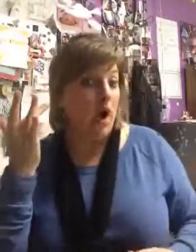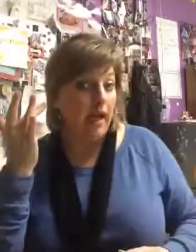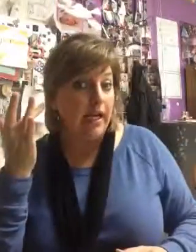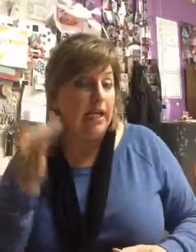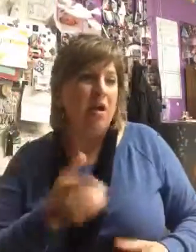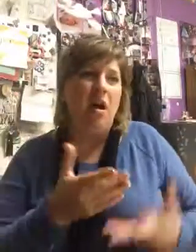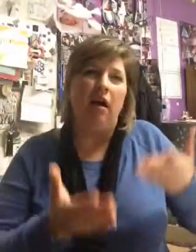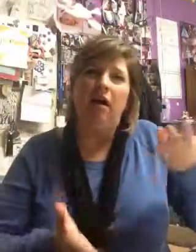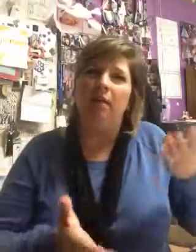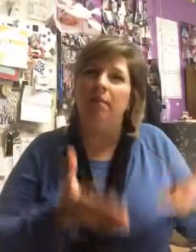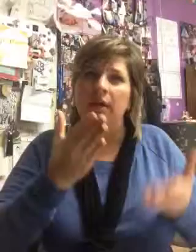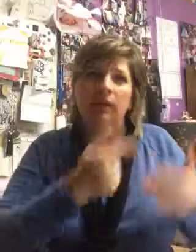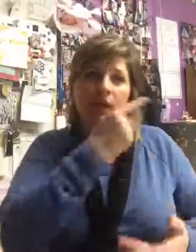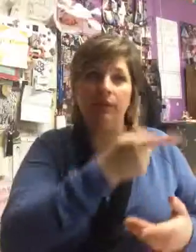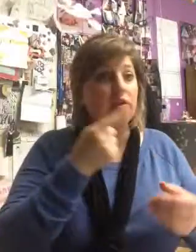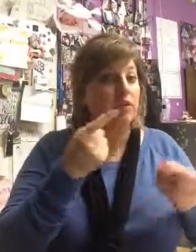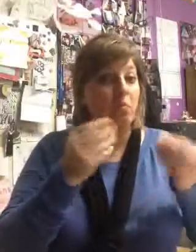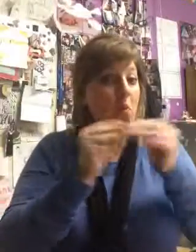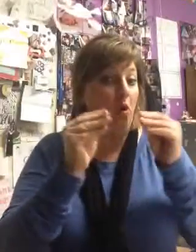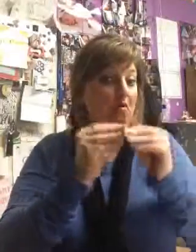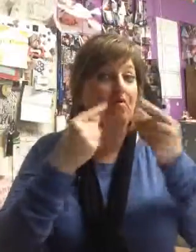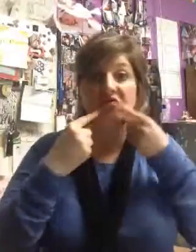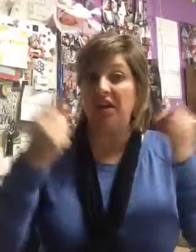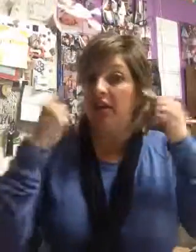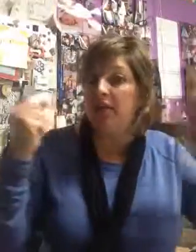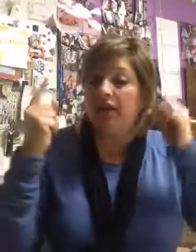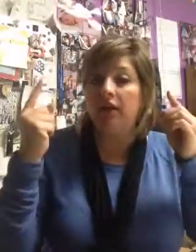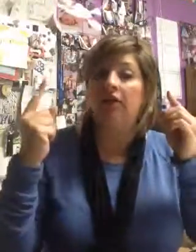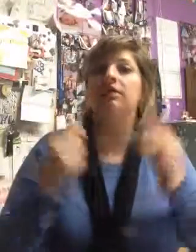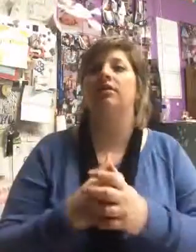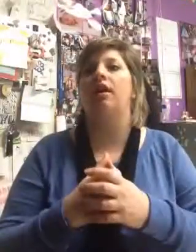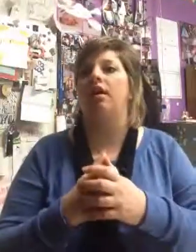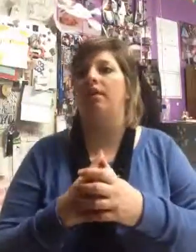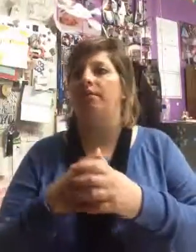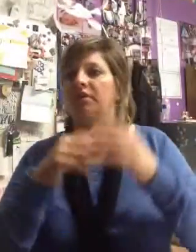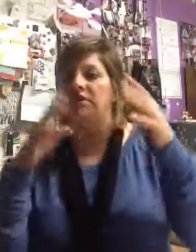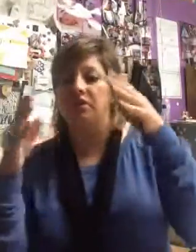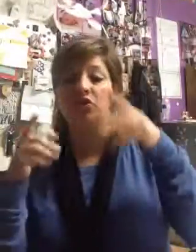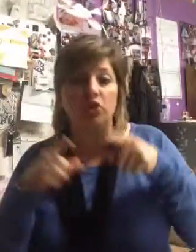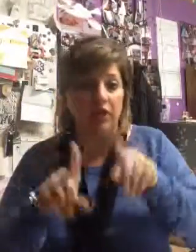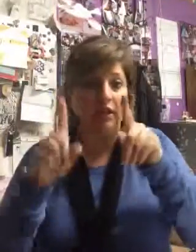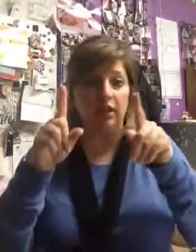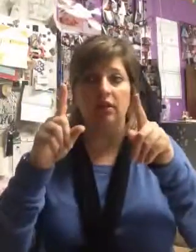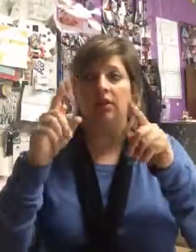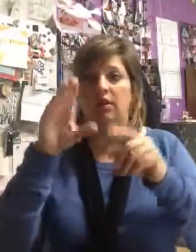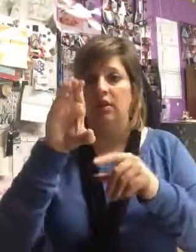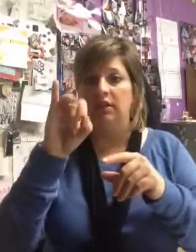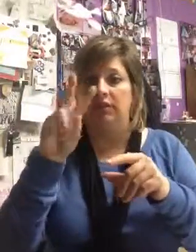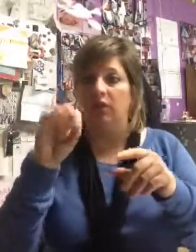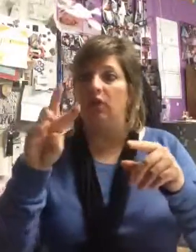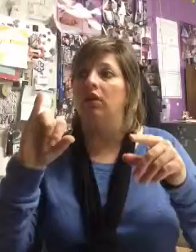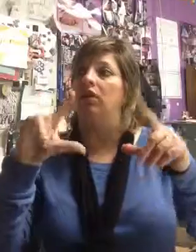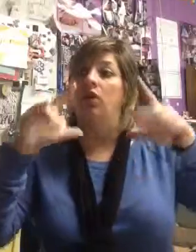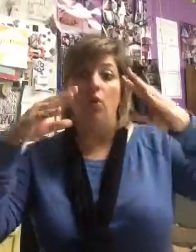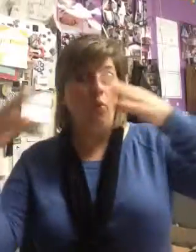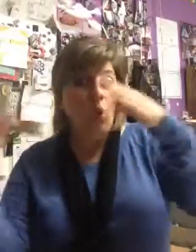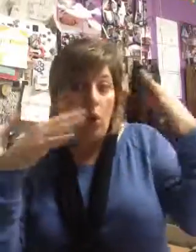Why? Maybe he was more famous during the Civil